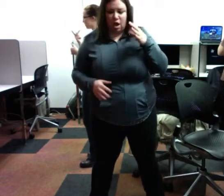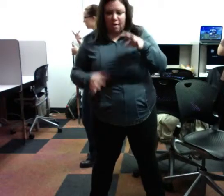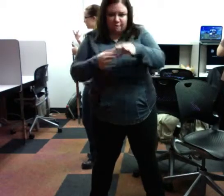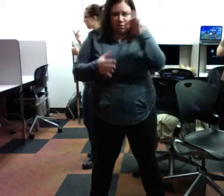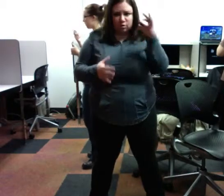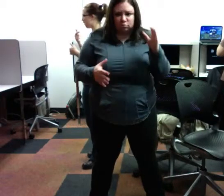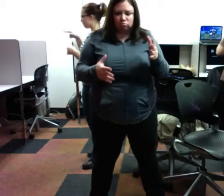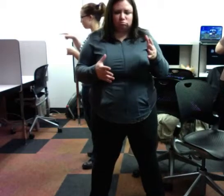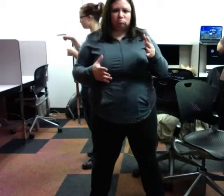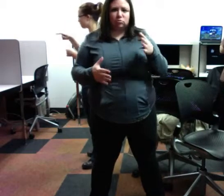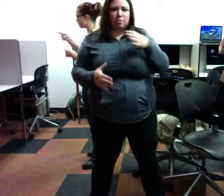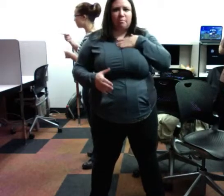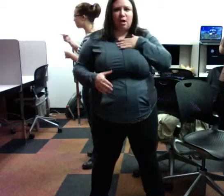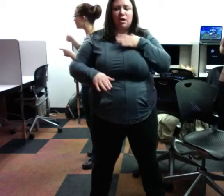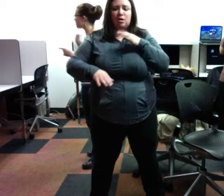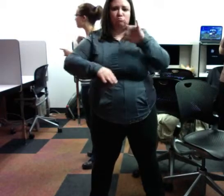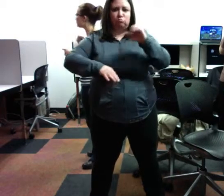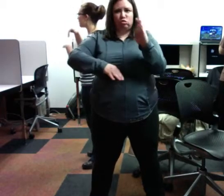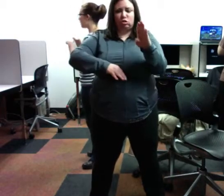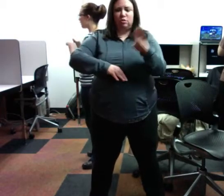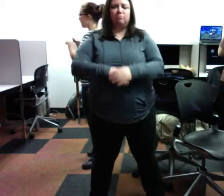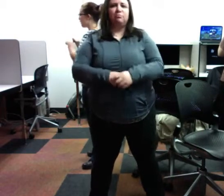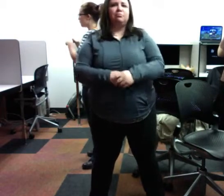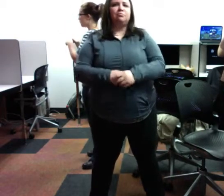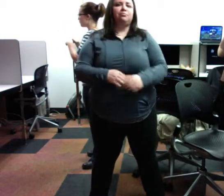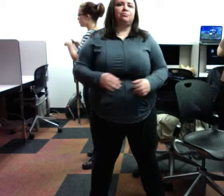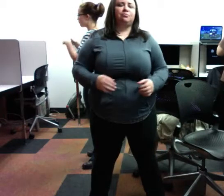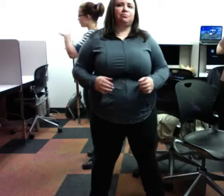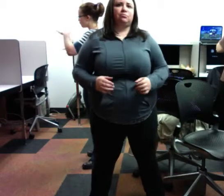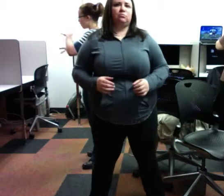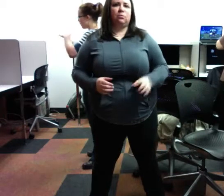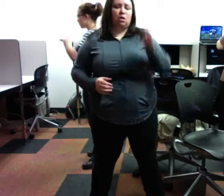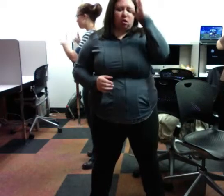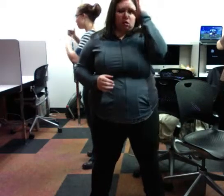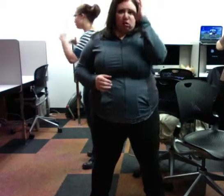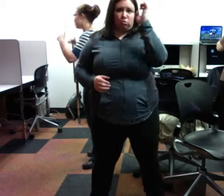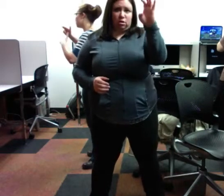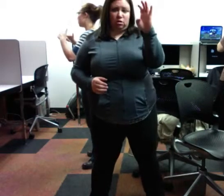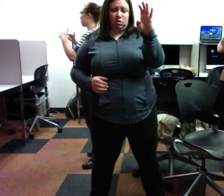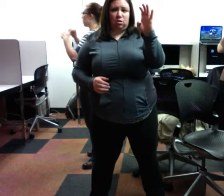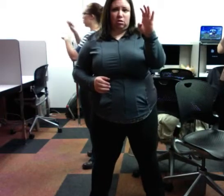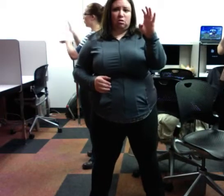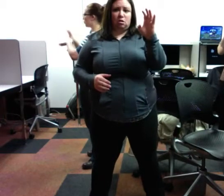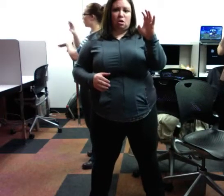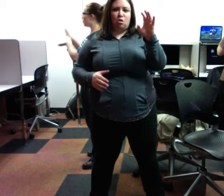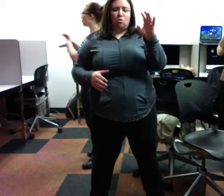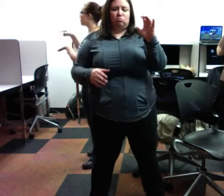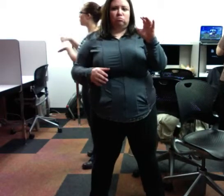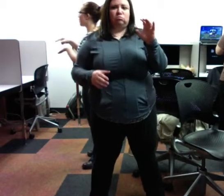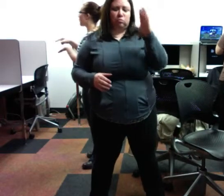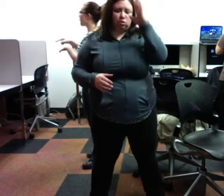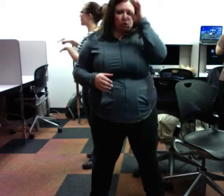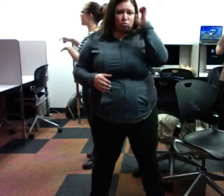from just the two of us in a garage into a $2 billion company with over 4,000 employees. We just released our finest creation,